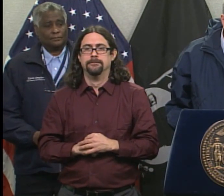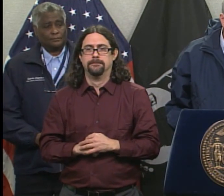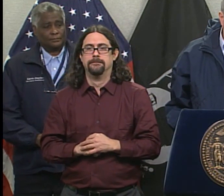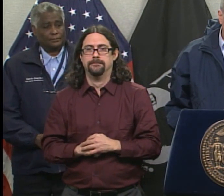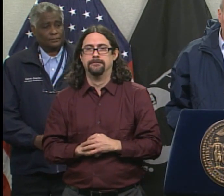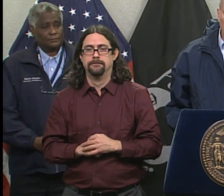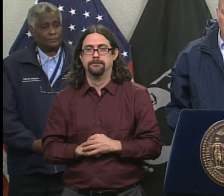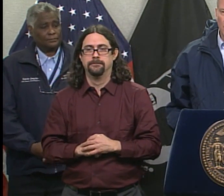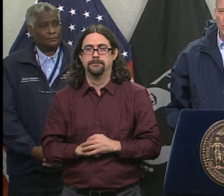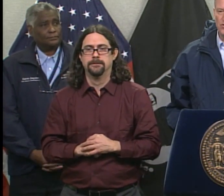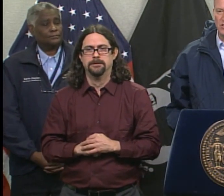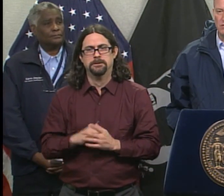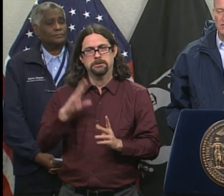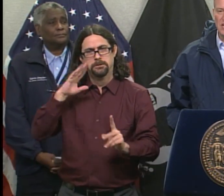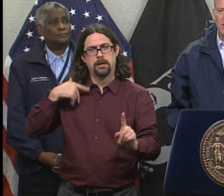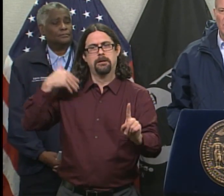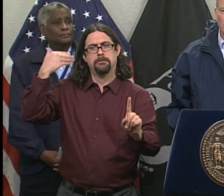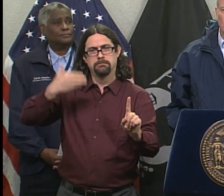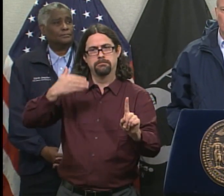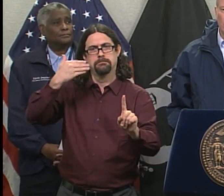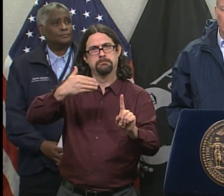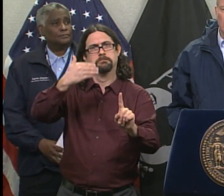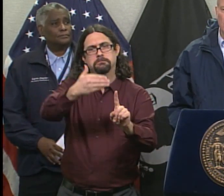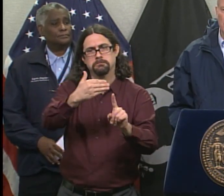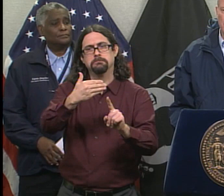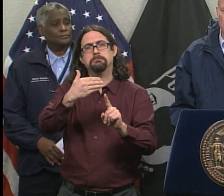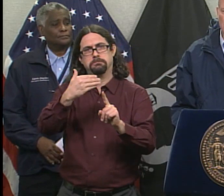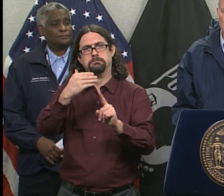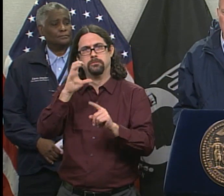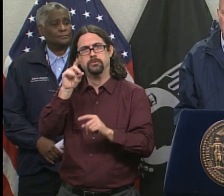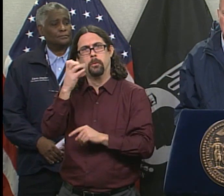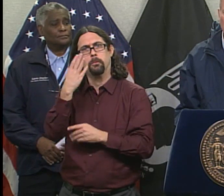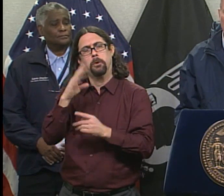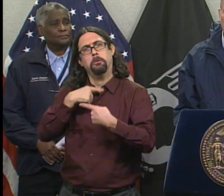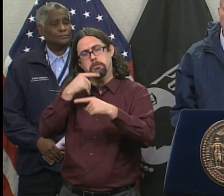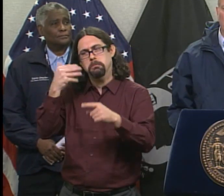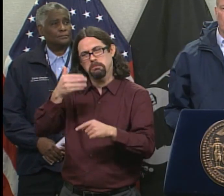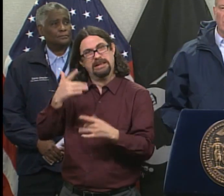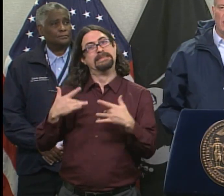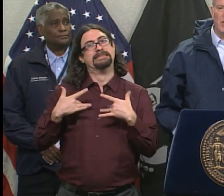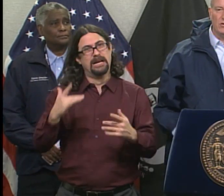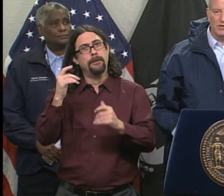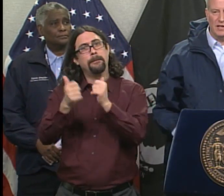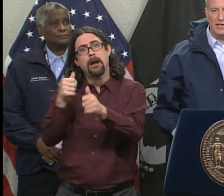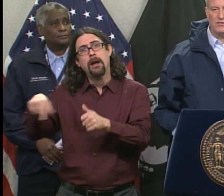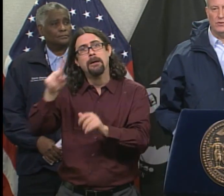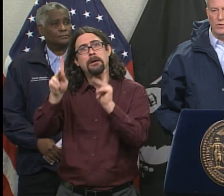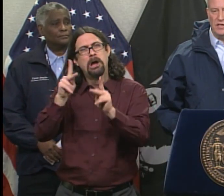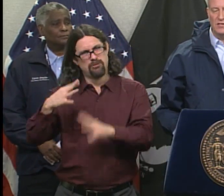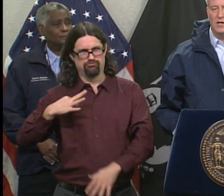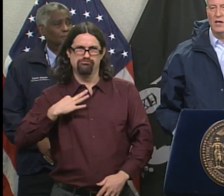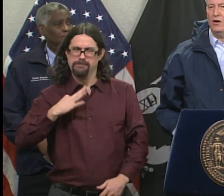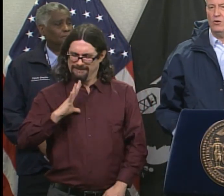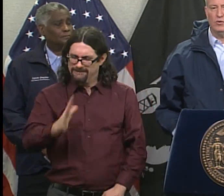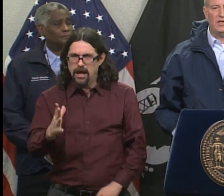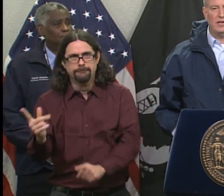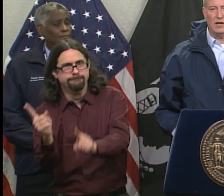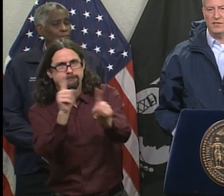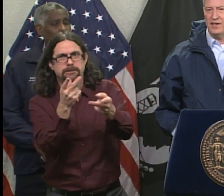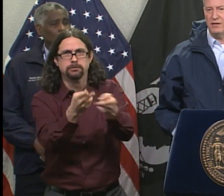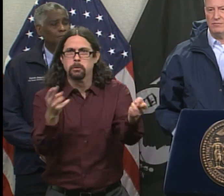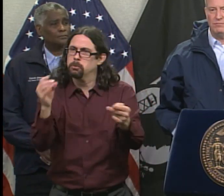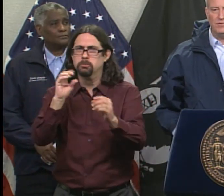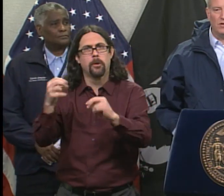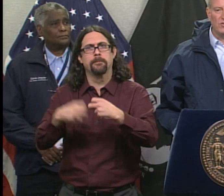now pushing 700 or more people, 700, 800 people who have come in over the last few weeks. Only,